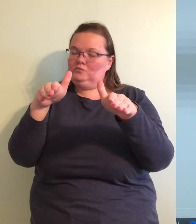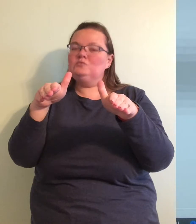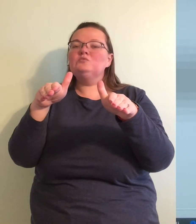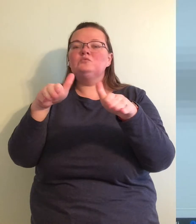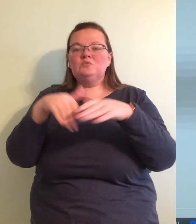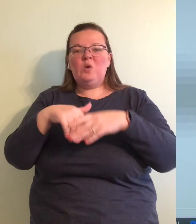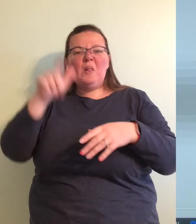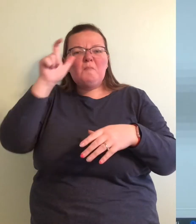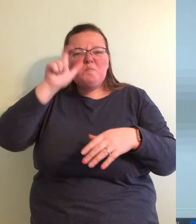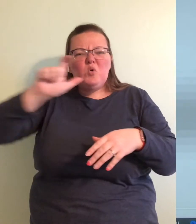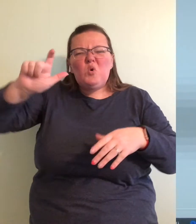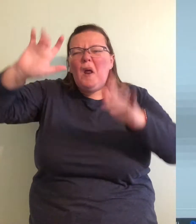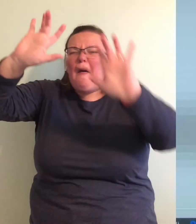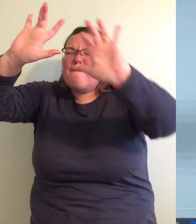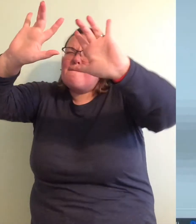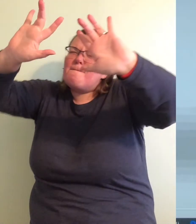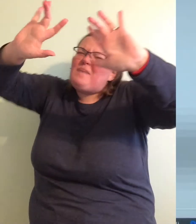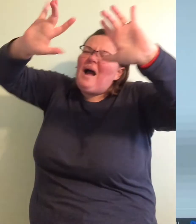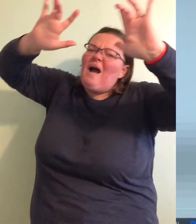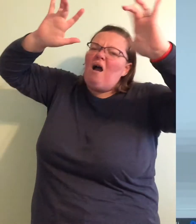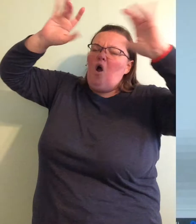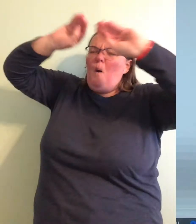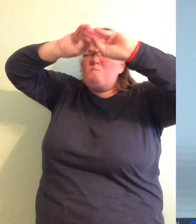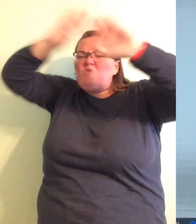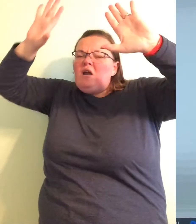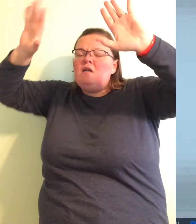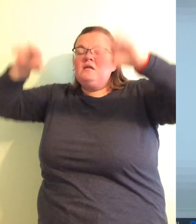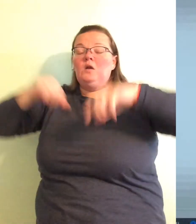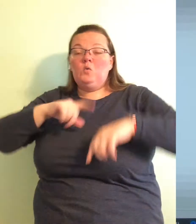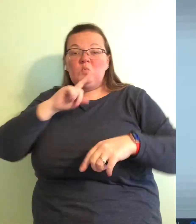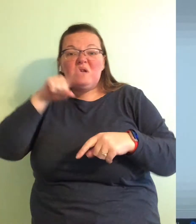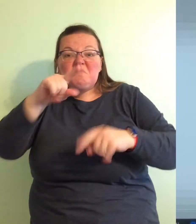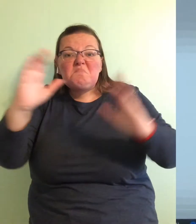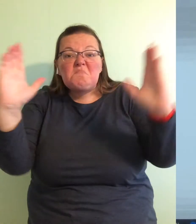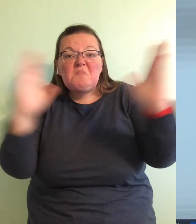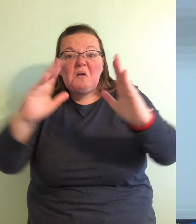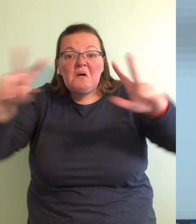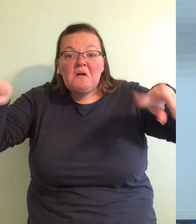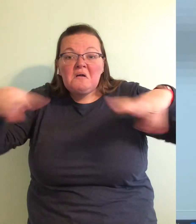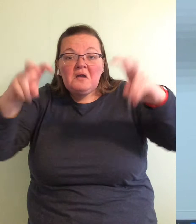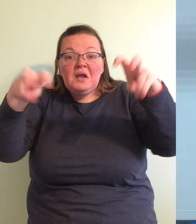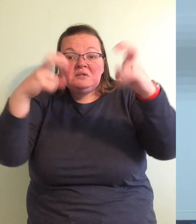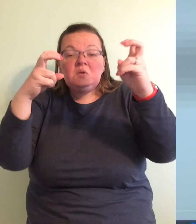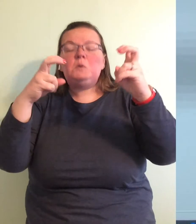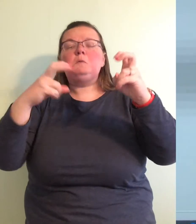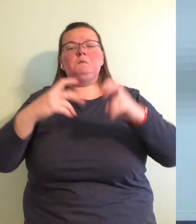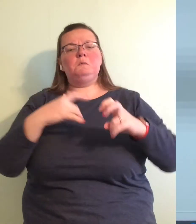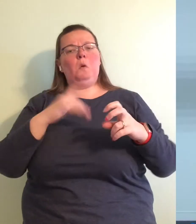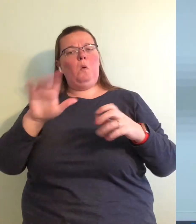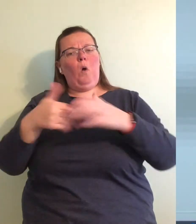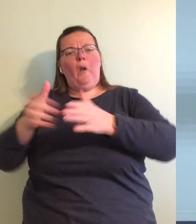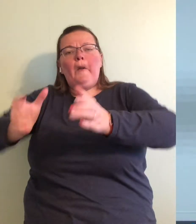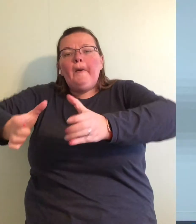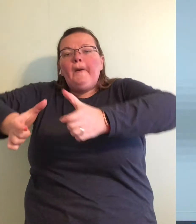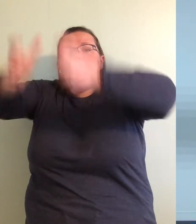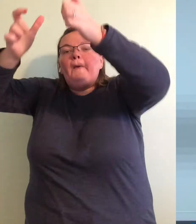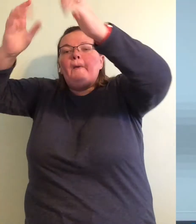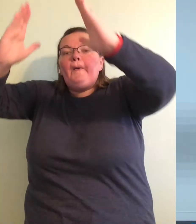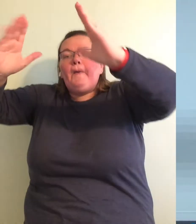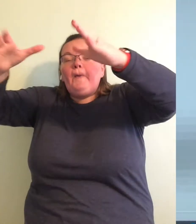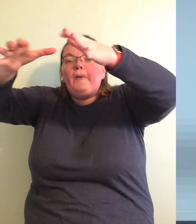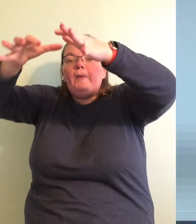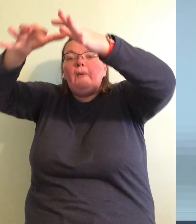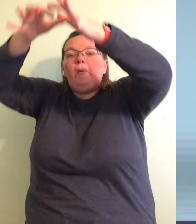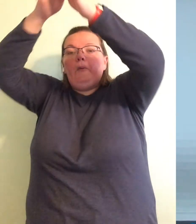moon was shining brighter than ever. The house was really a small castle. It seemed to be all towers, little towers with